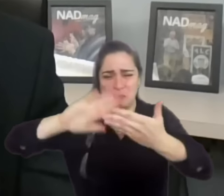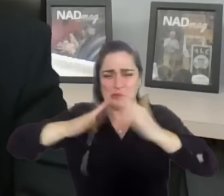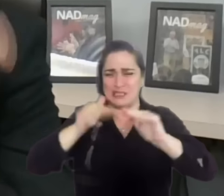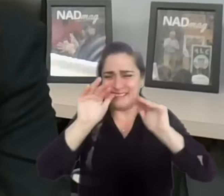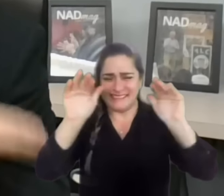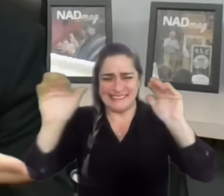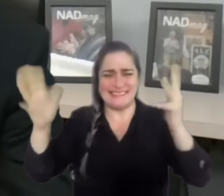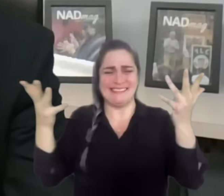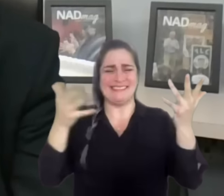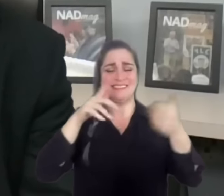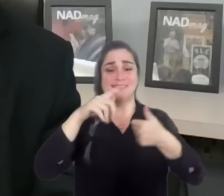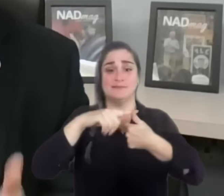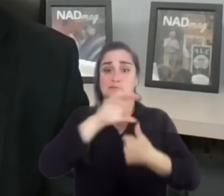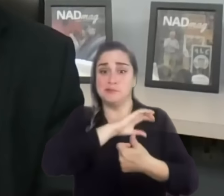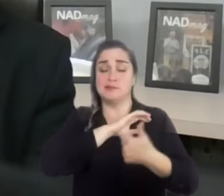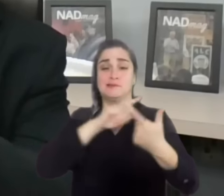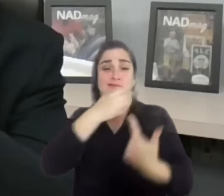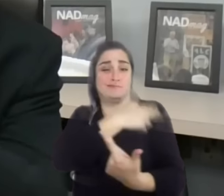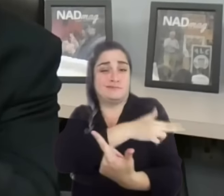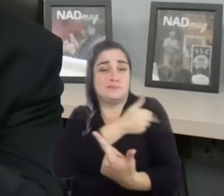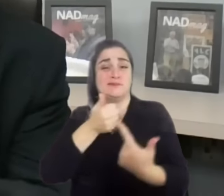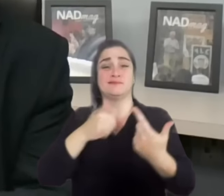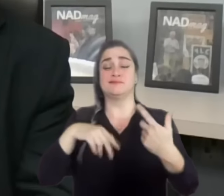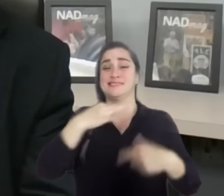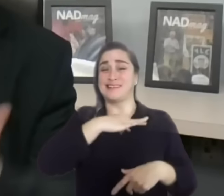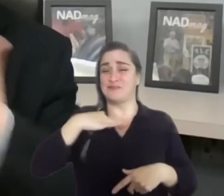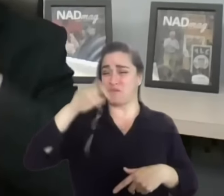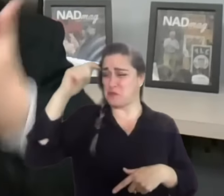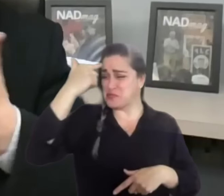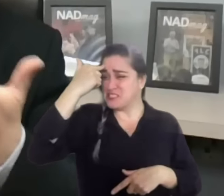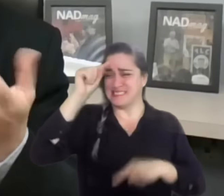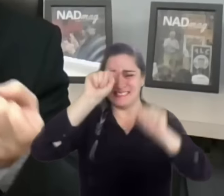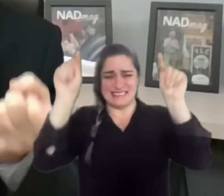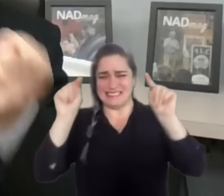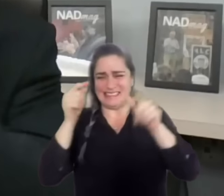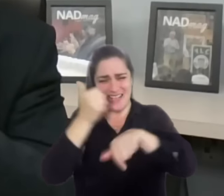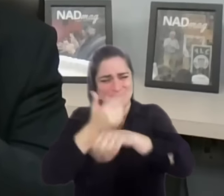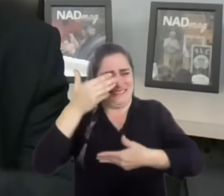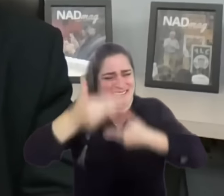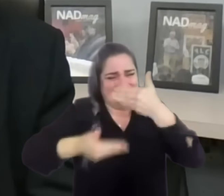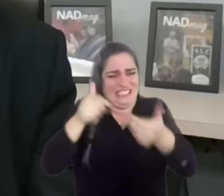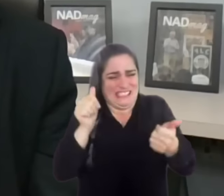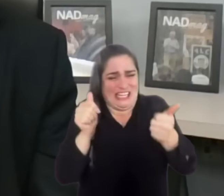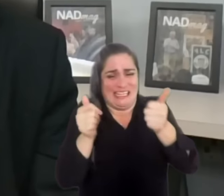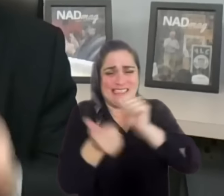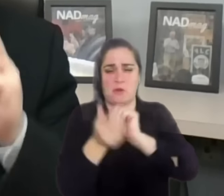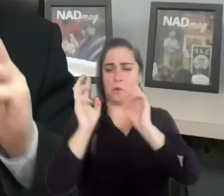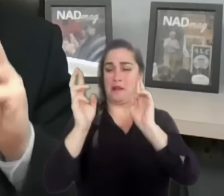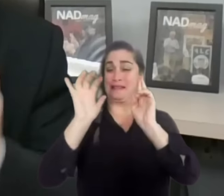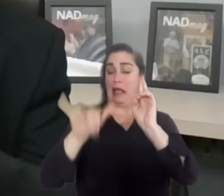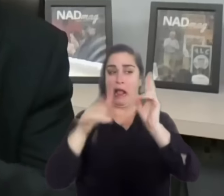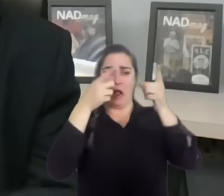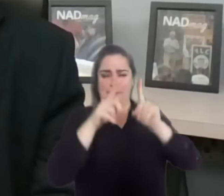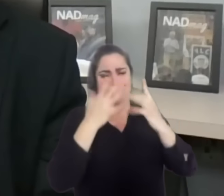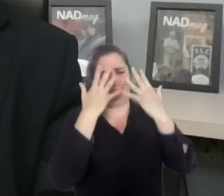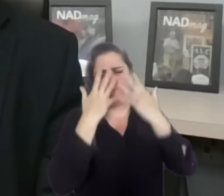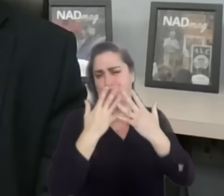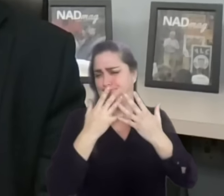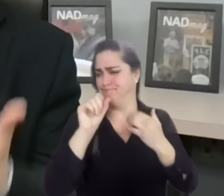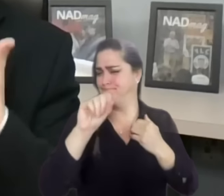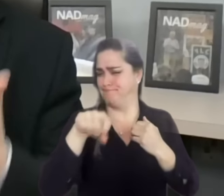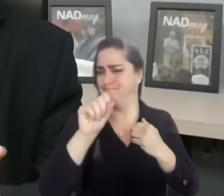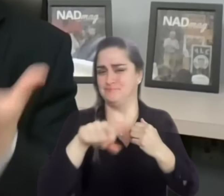been hard at work with law enforcement, clinical hospital staff, governor's offices to get changes moving. And